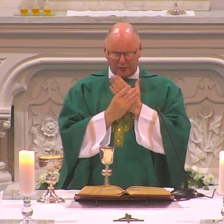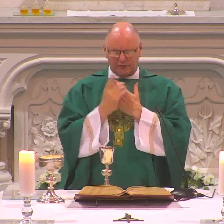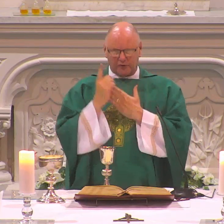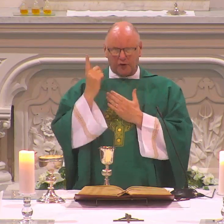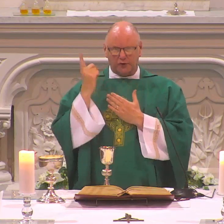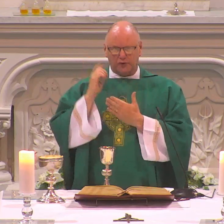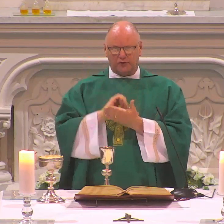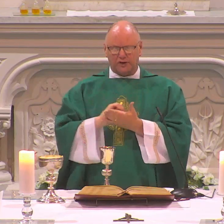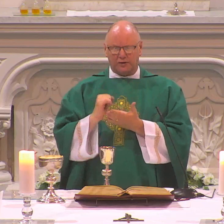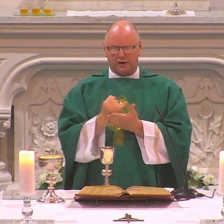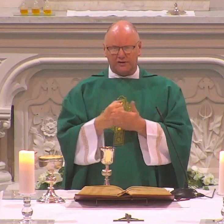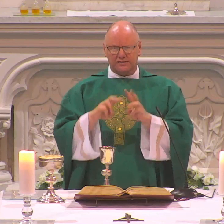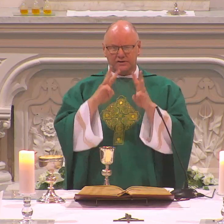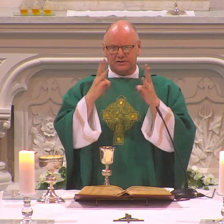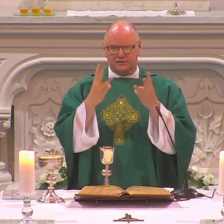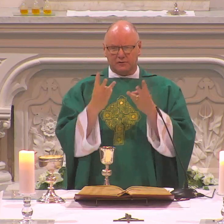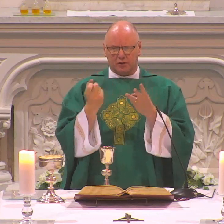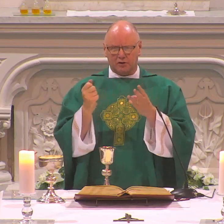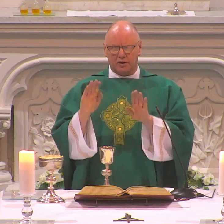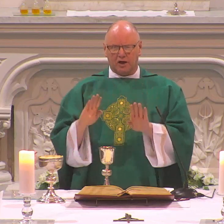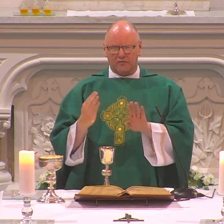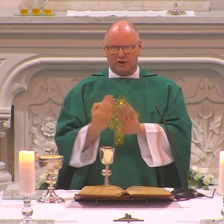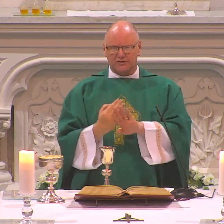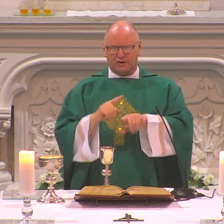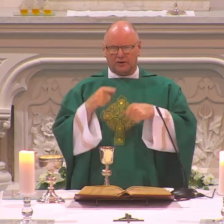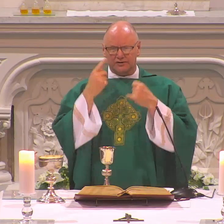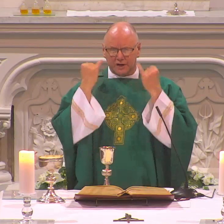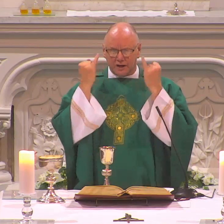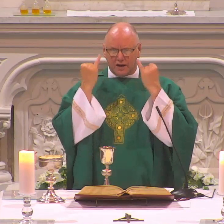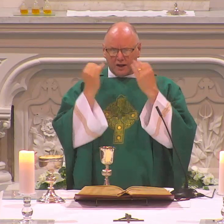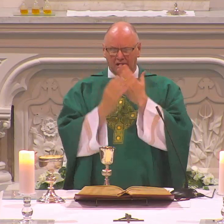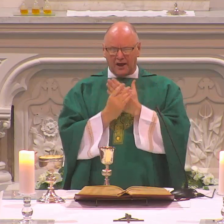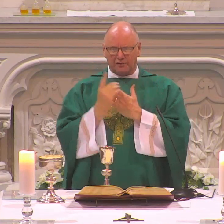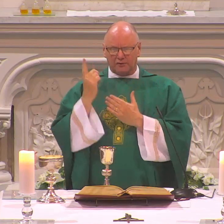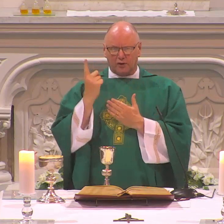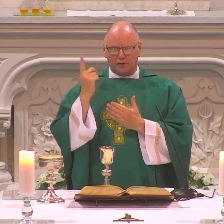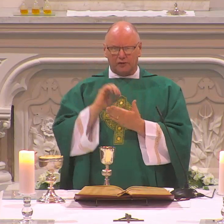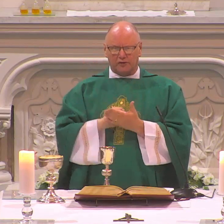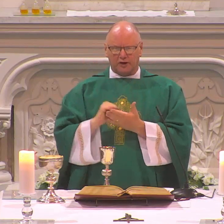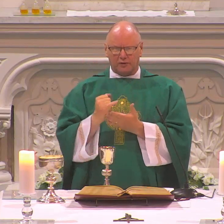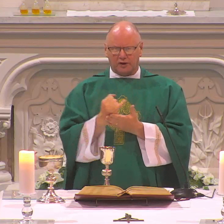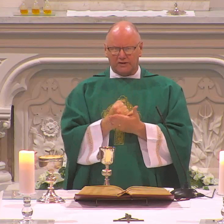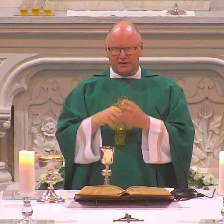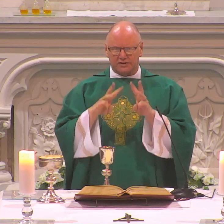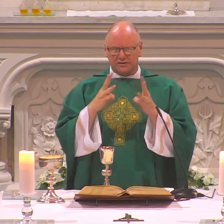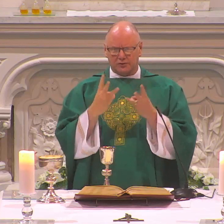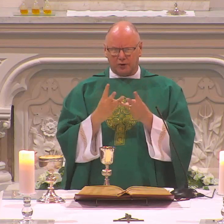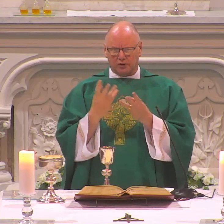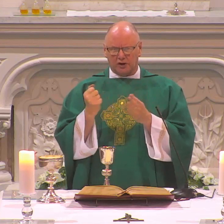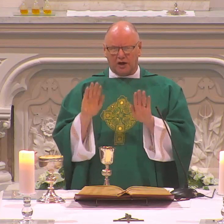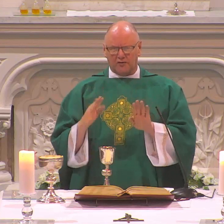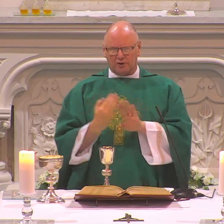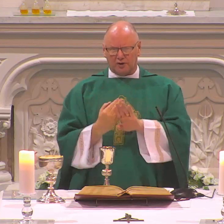Lamb of God, you take away the sins of the world, have mercy on us. Lamb of God, you take away the sins of the